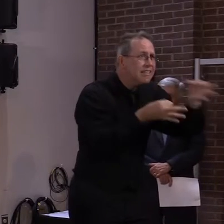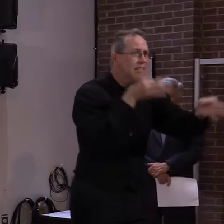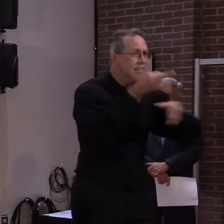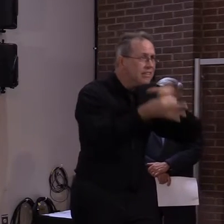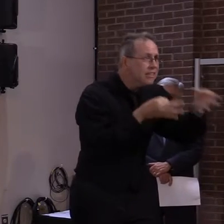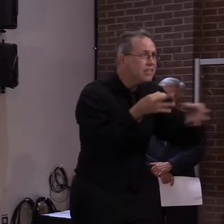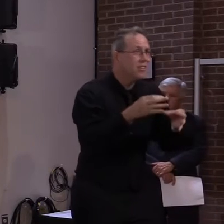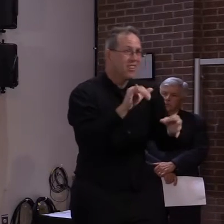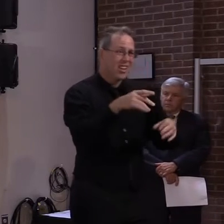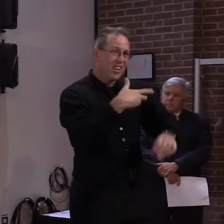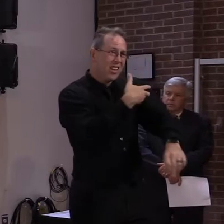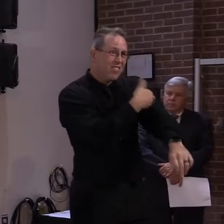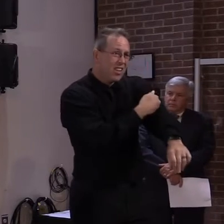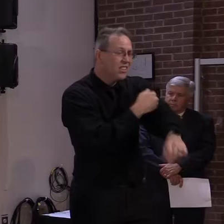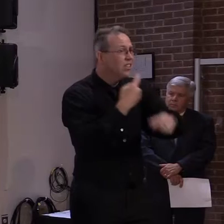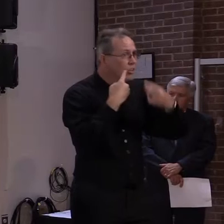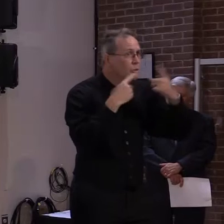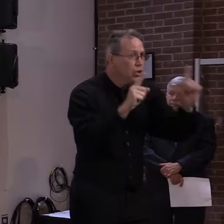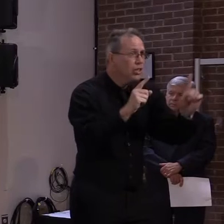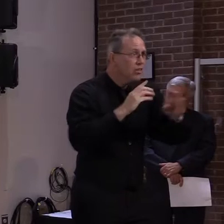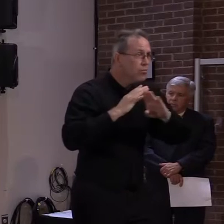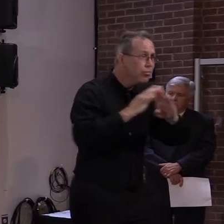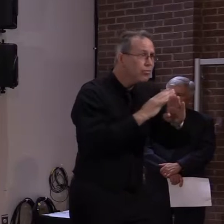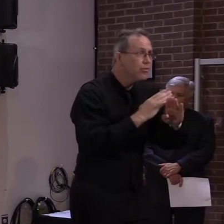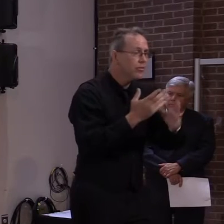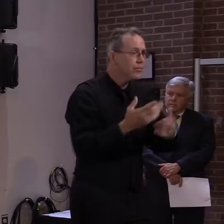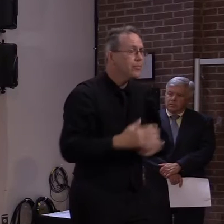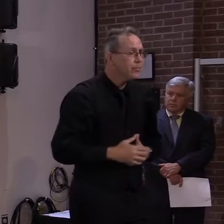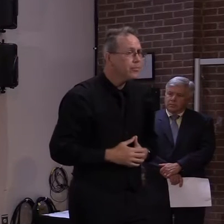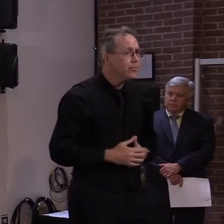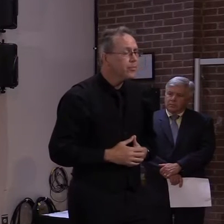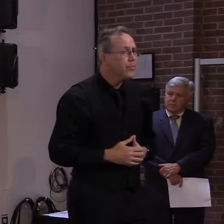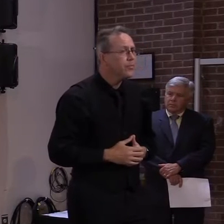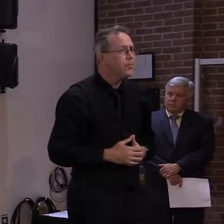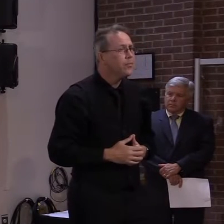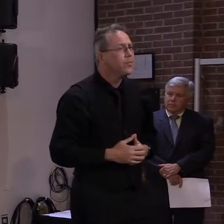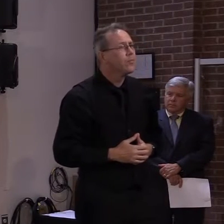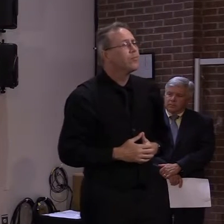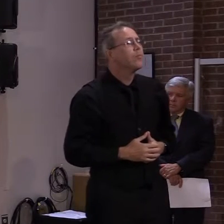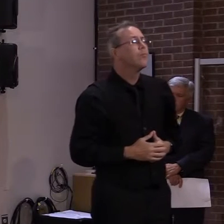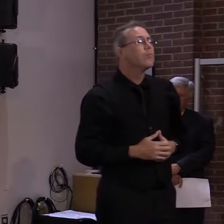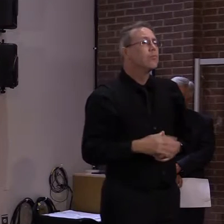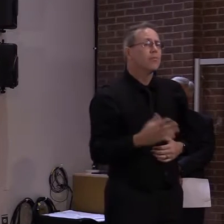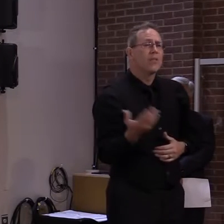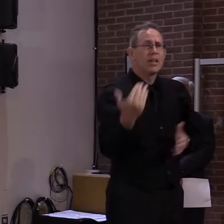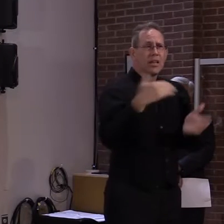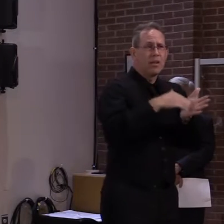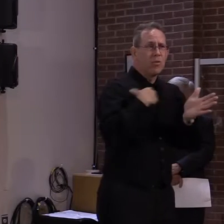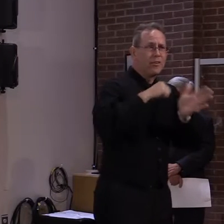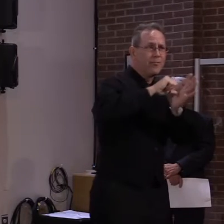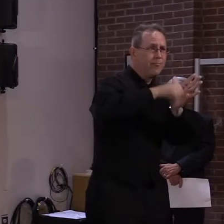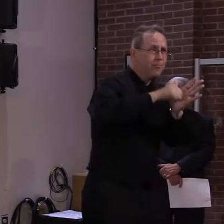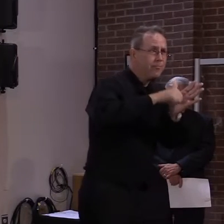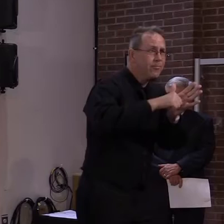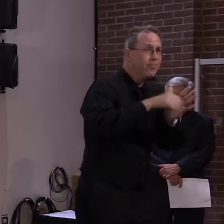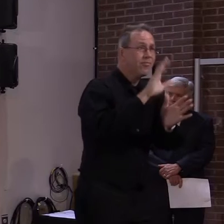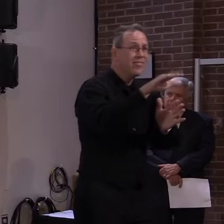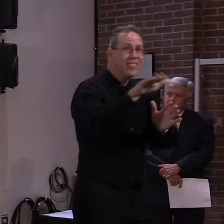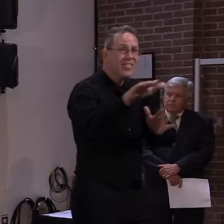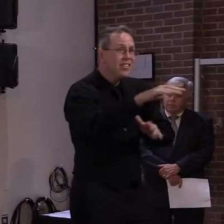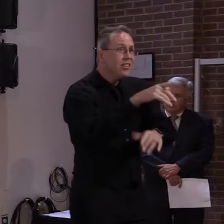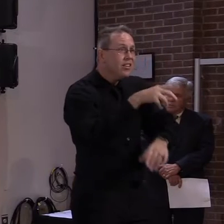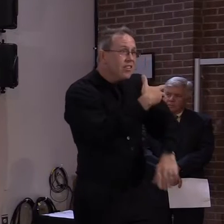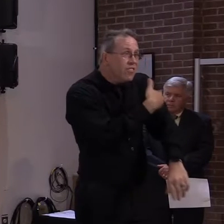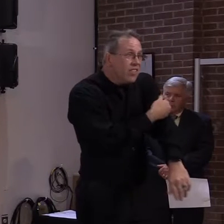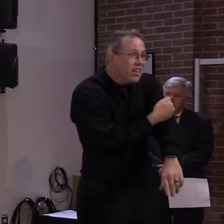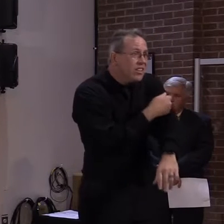vaccinated. So with this data in mind, we know our high vaccination rate means we can and should be